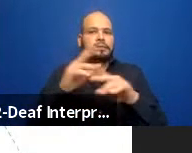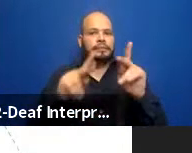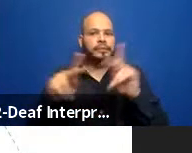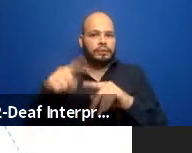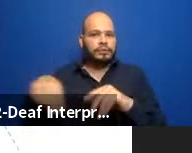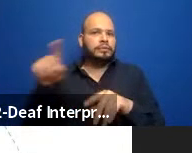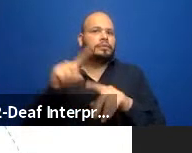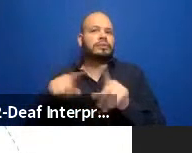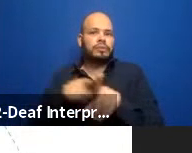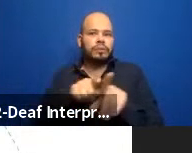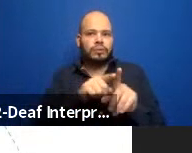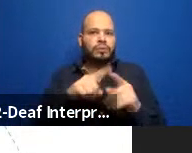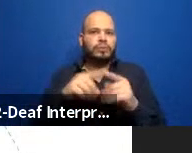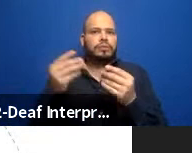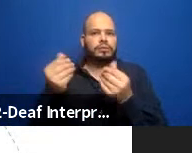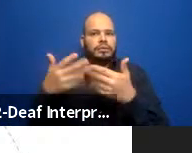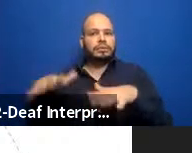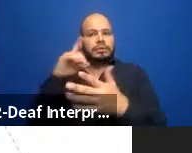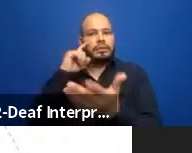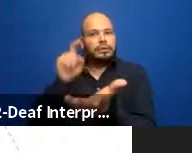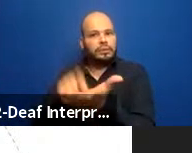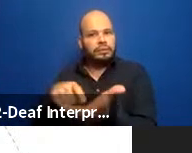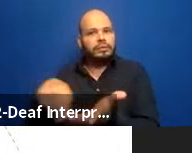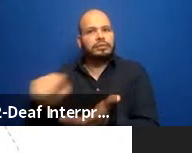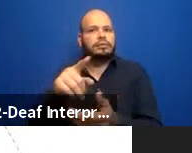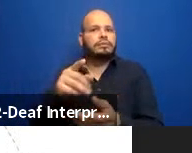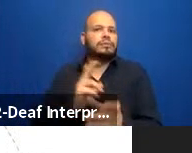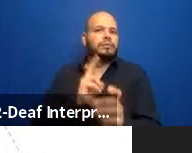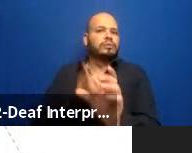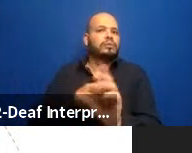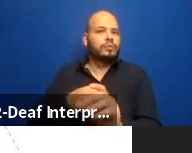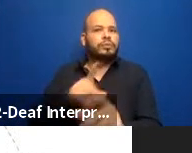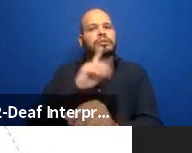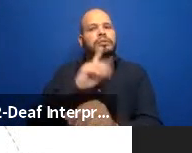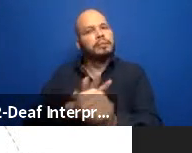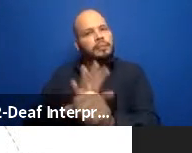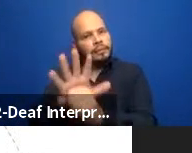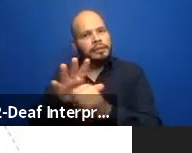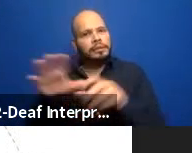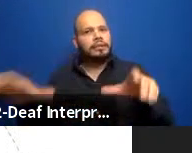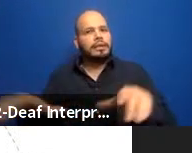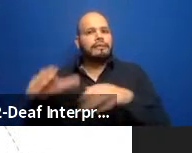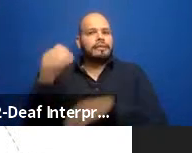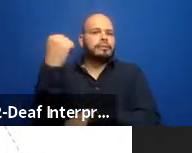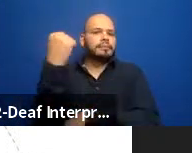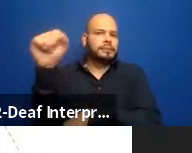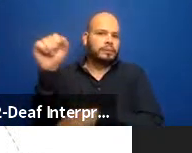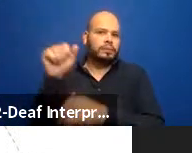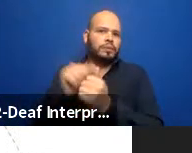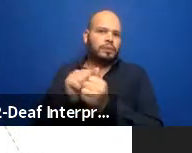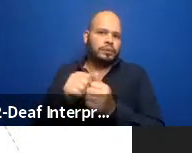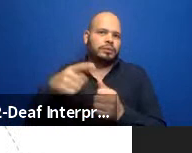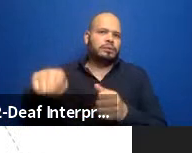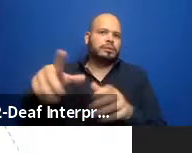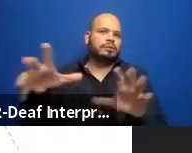in committing to take action to be in solidarity with all Native people wherever they are.